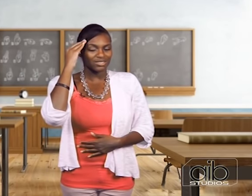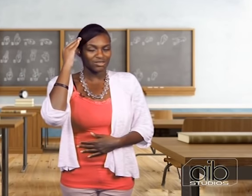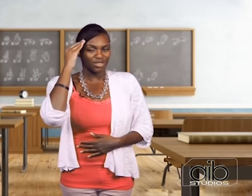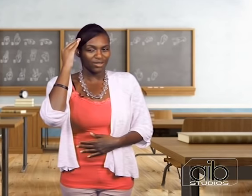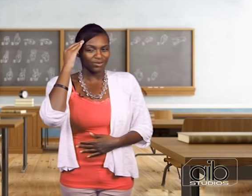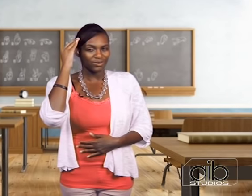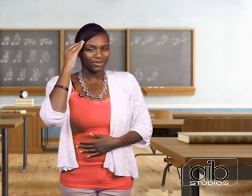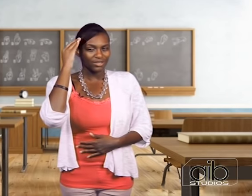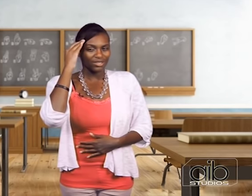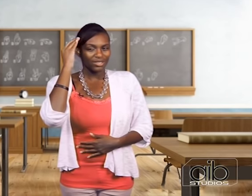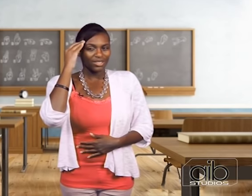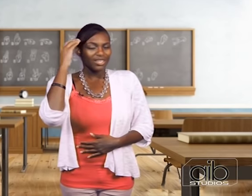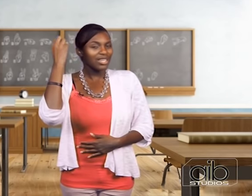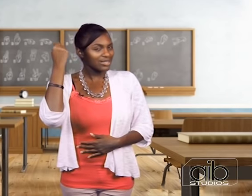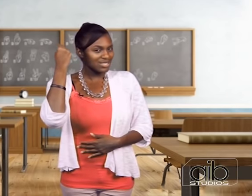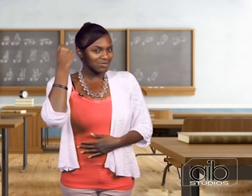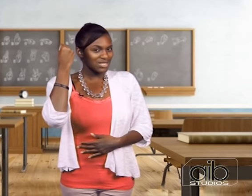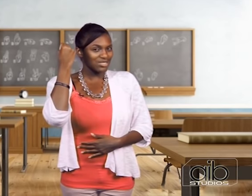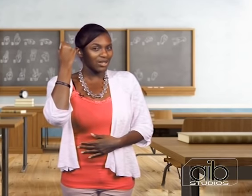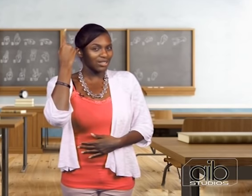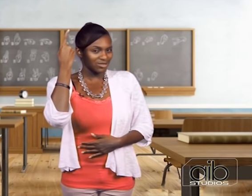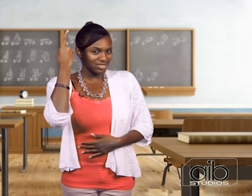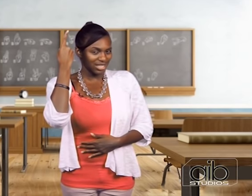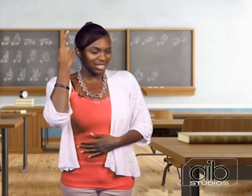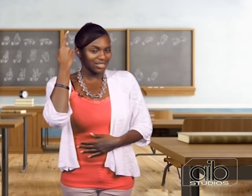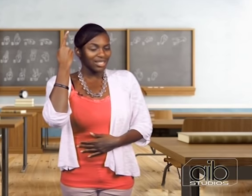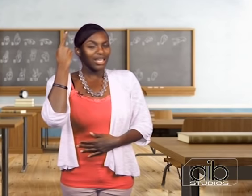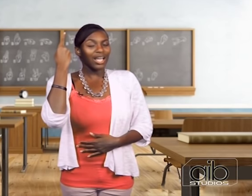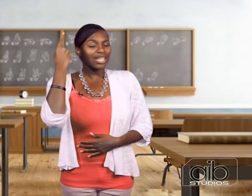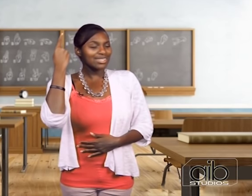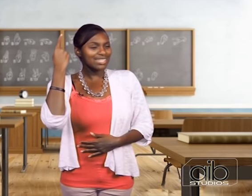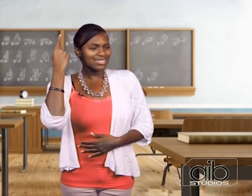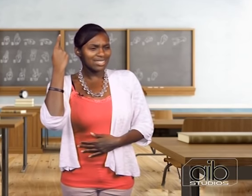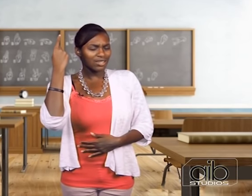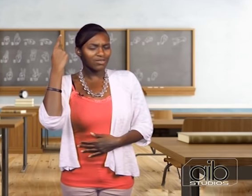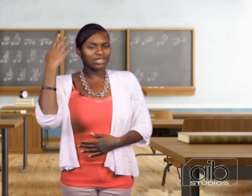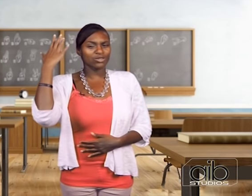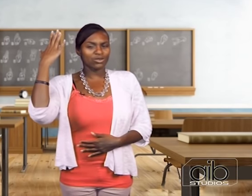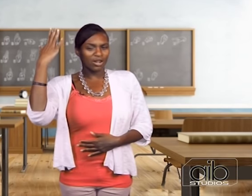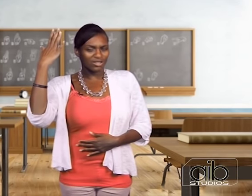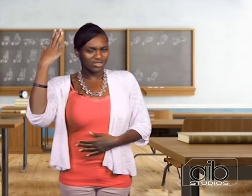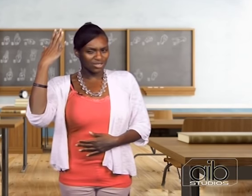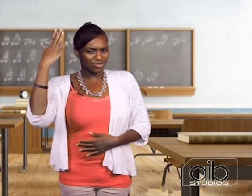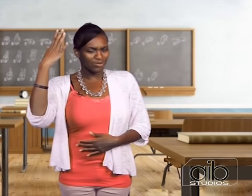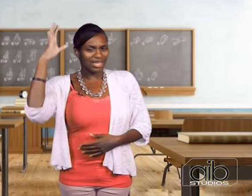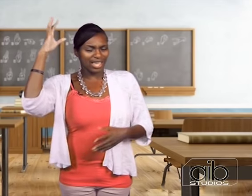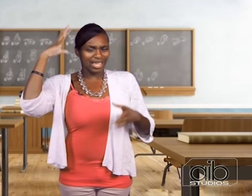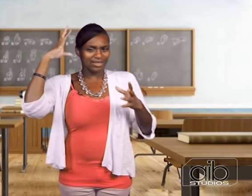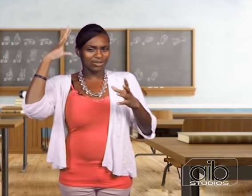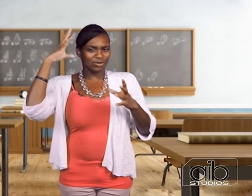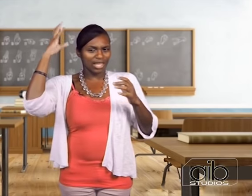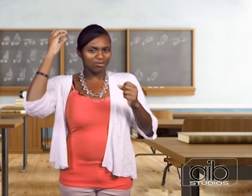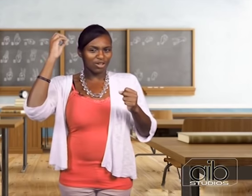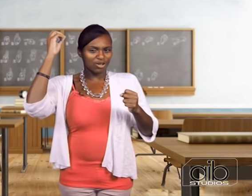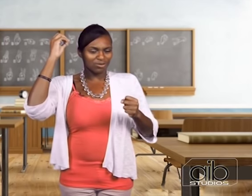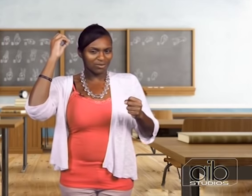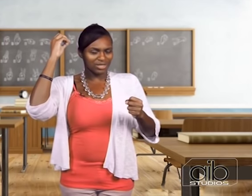to know. And this means to understand. I like to think of the little cartoon that had the little light bulb, like when they